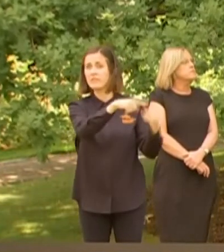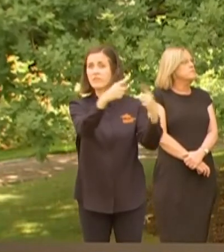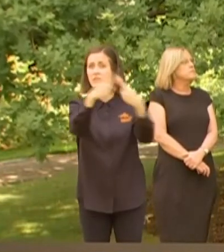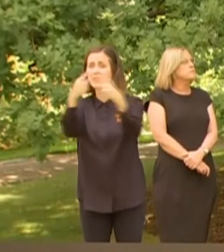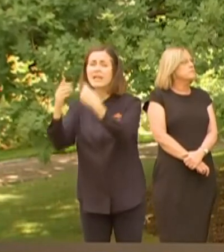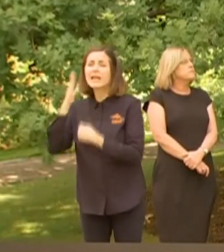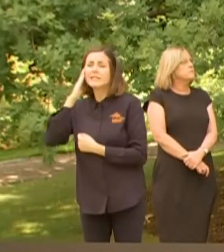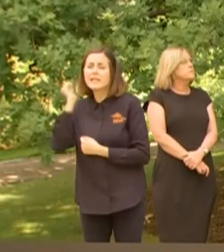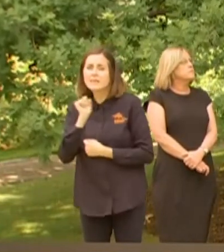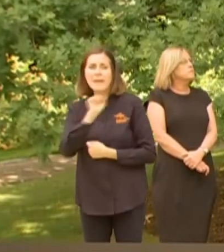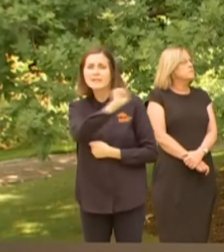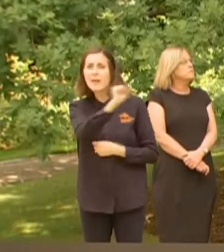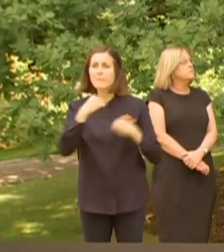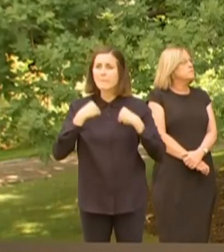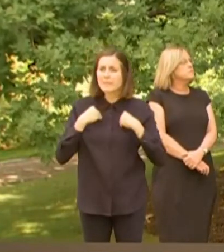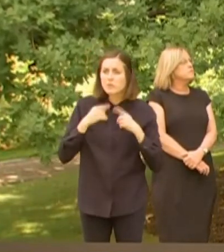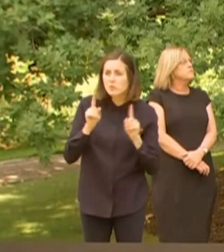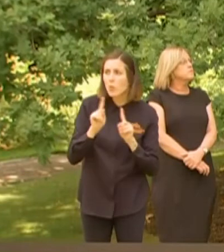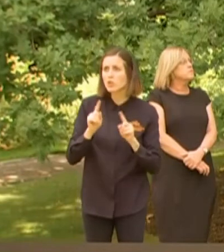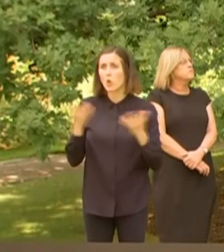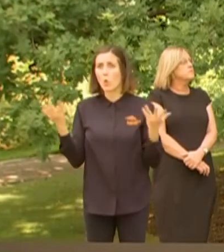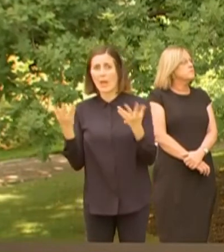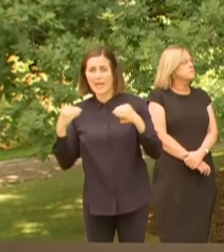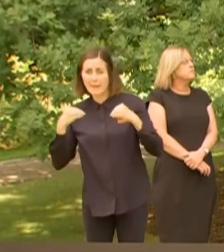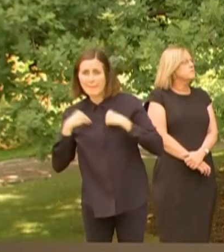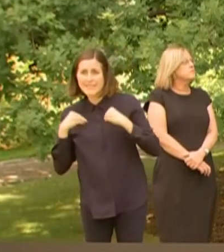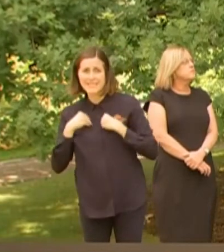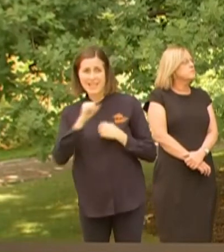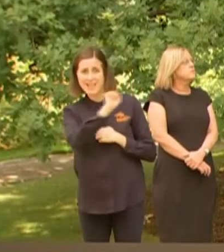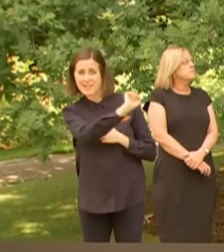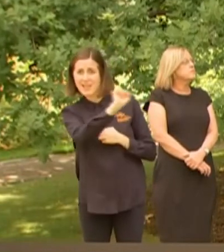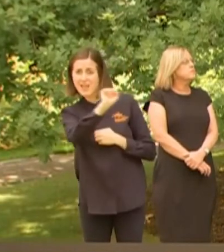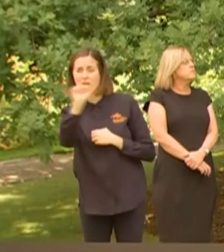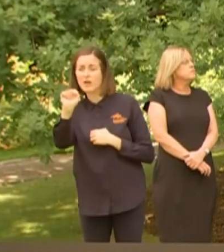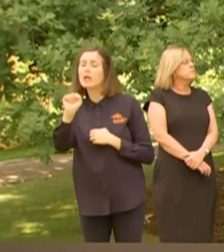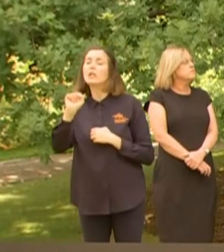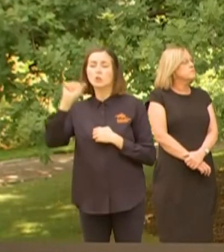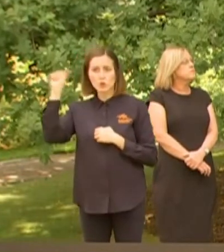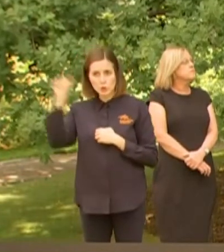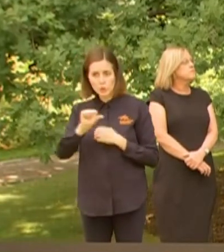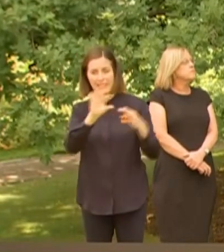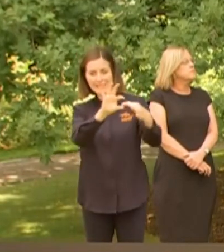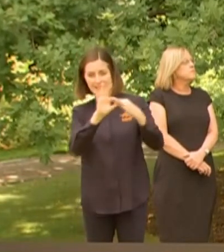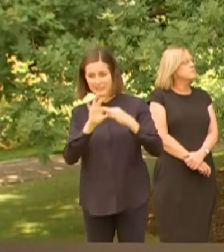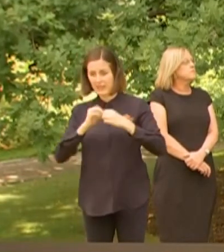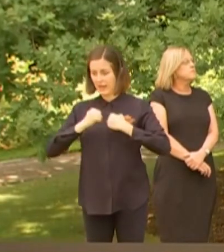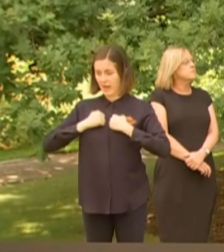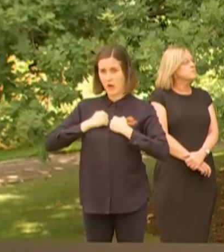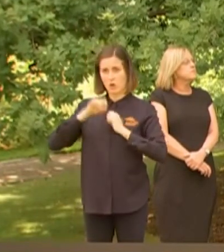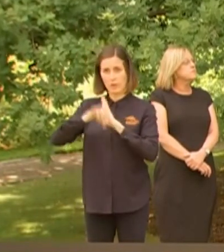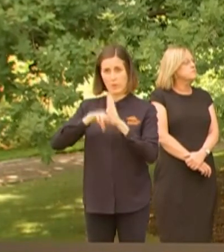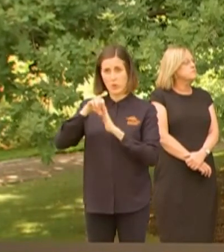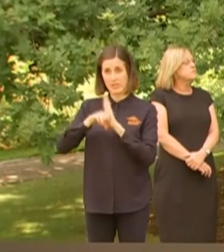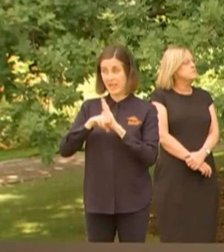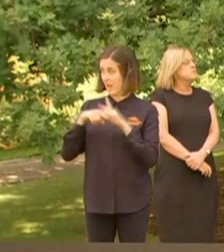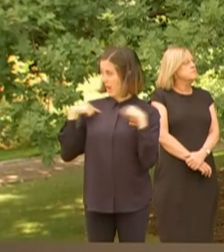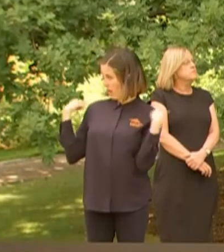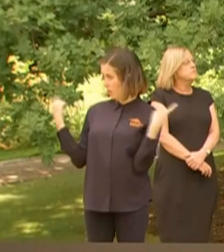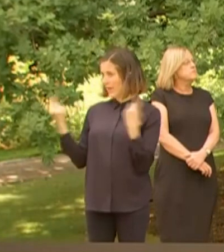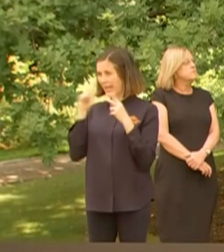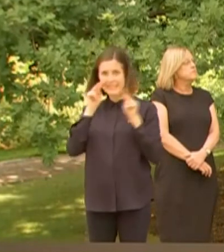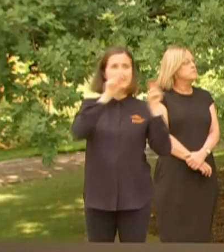regardless of who the vendor is, regardless of what the code that sits behind the product is, they can all speak to our system. They can all be seen by our